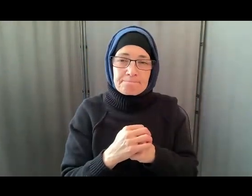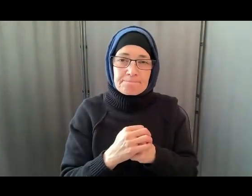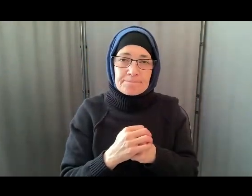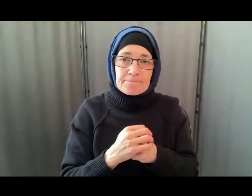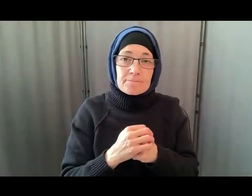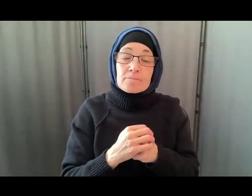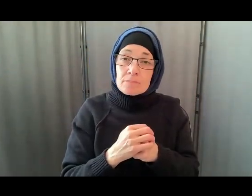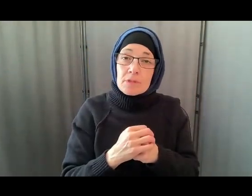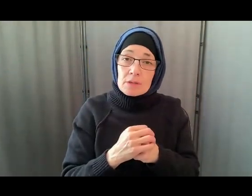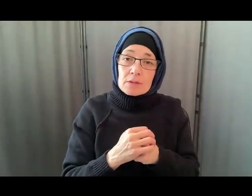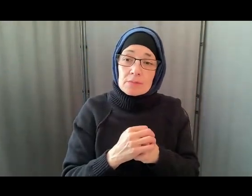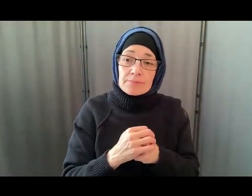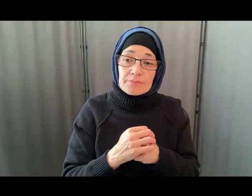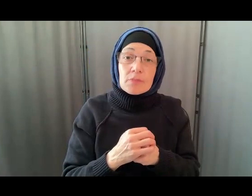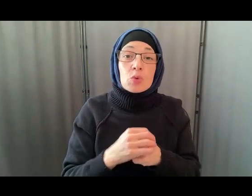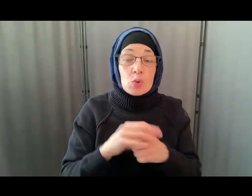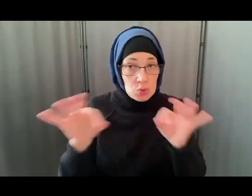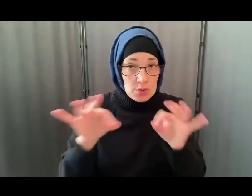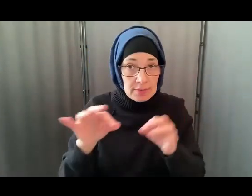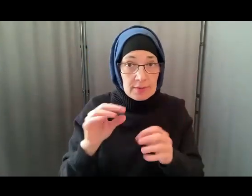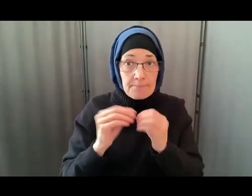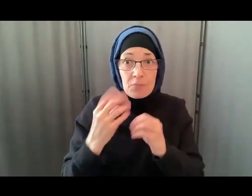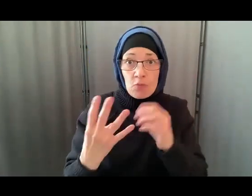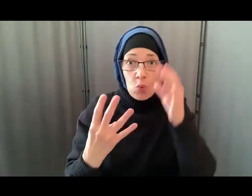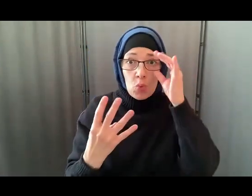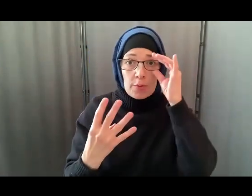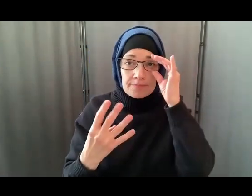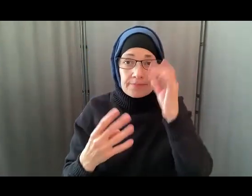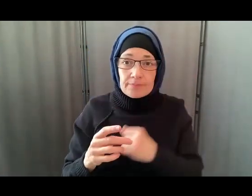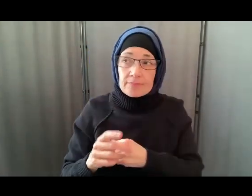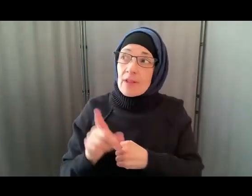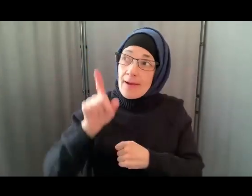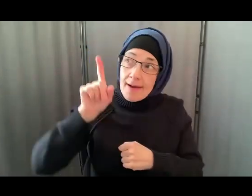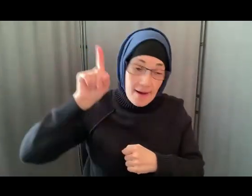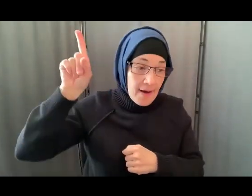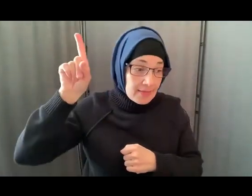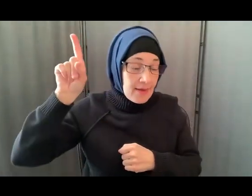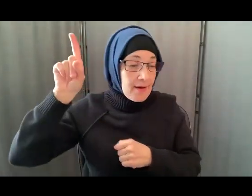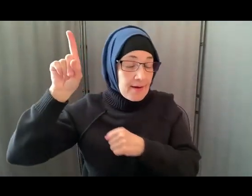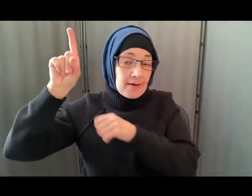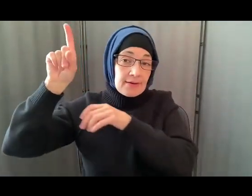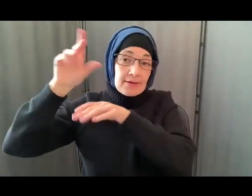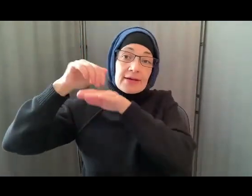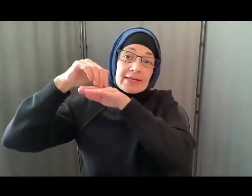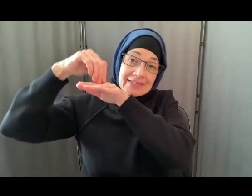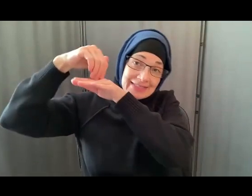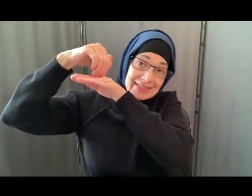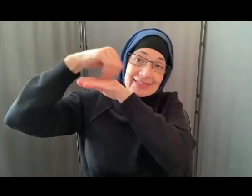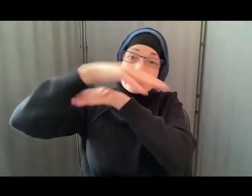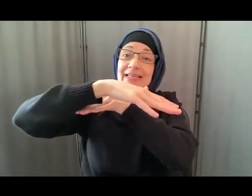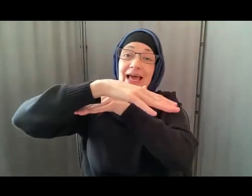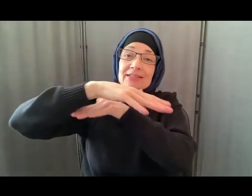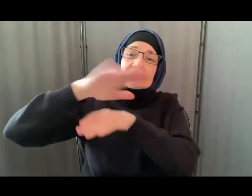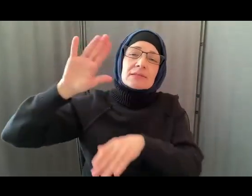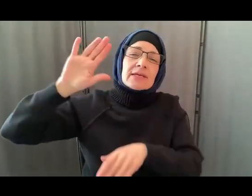It is He, Allah, and number 4, who have sent down his